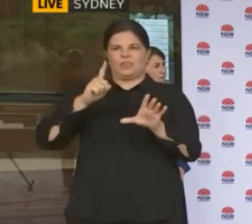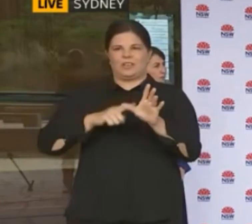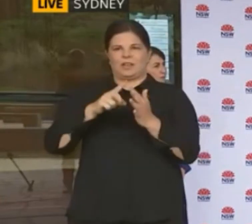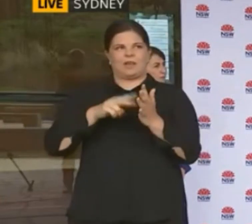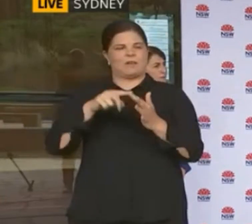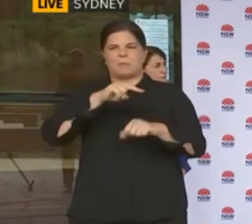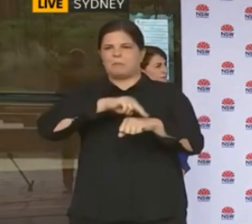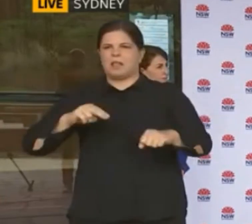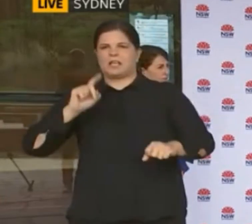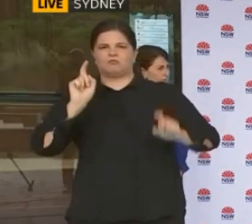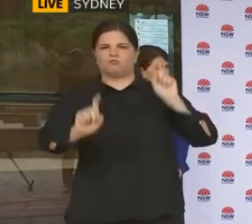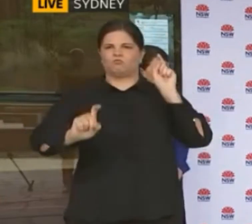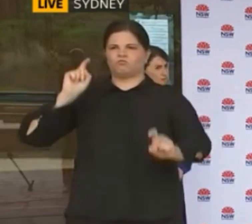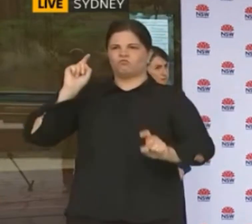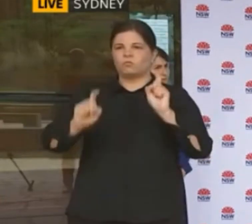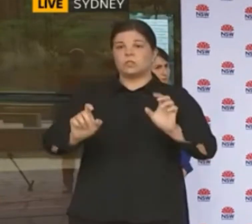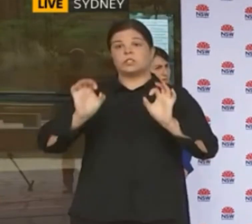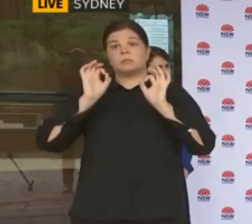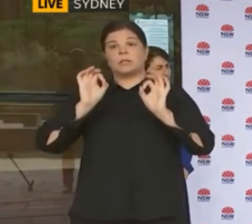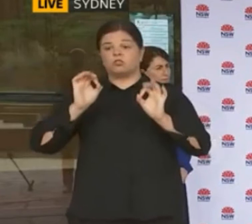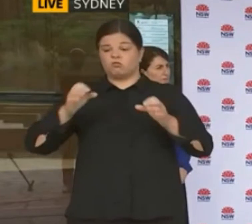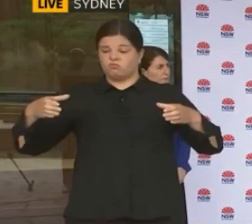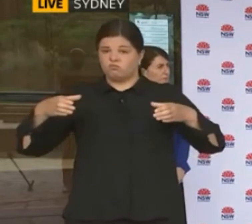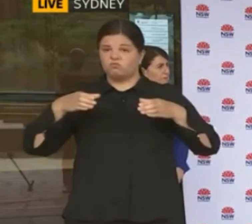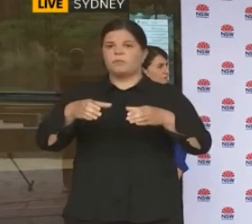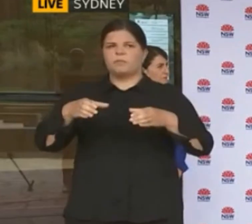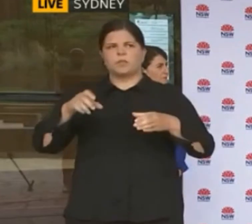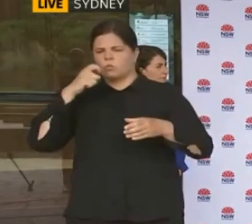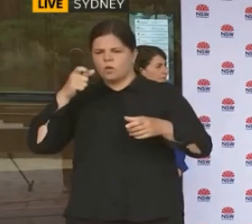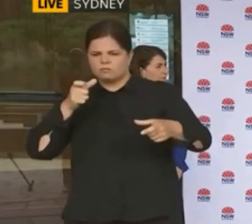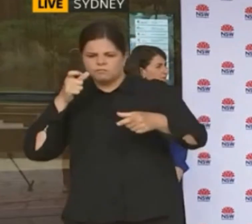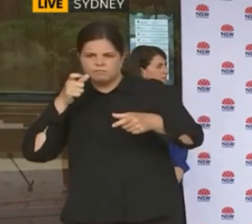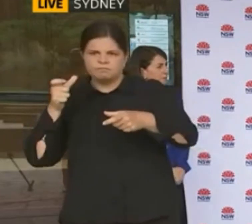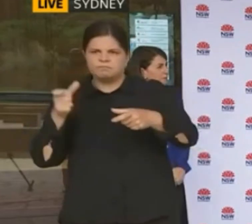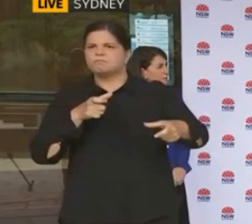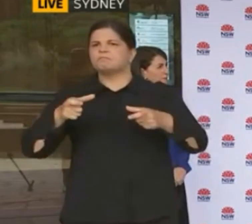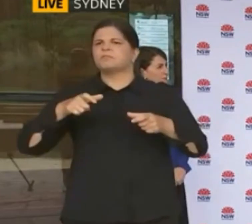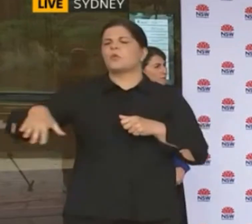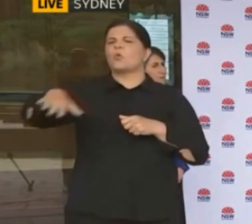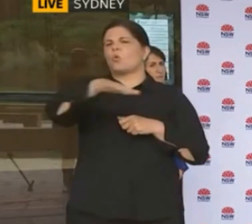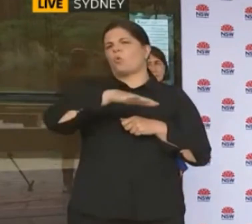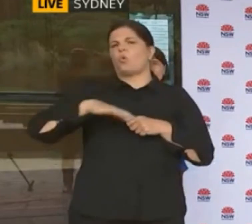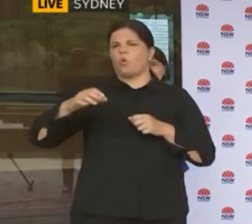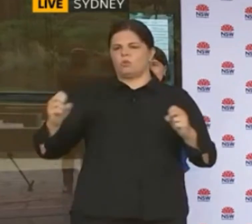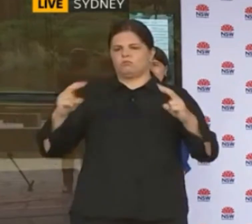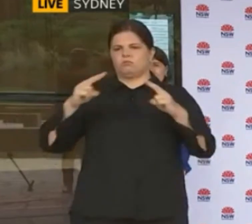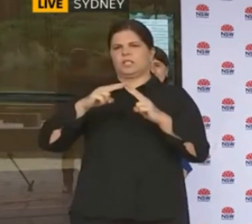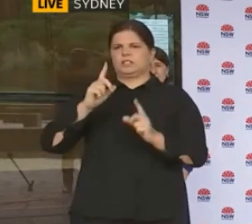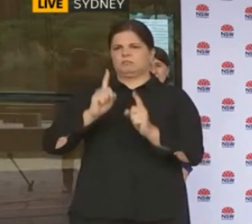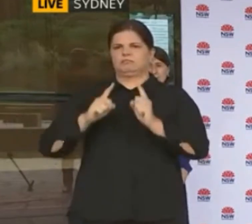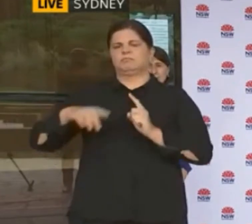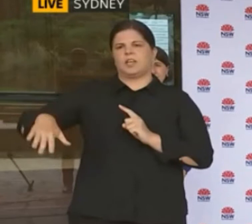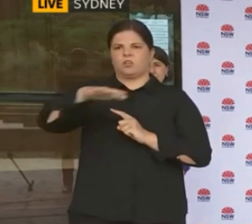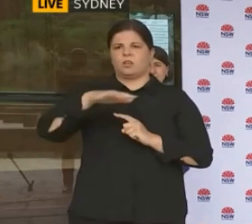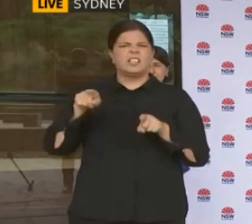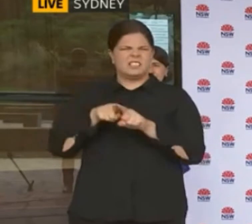uniform and from specialist commands patrolling the greater metropolitan area like we always would during every other New Year's